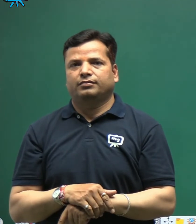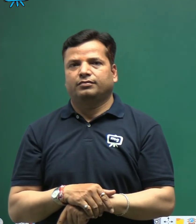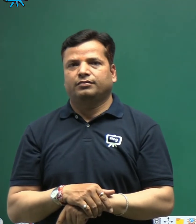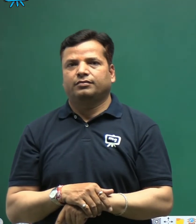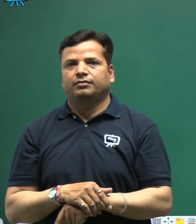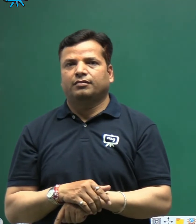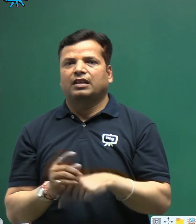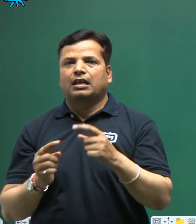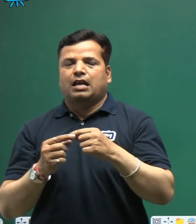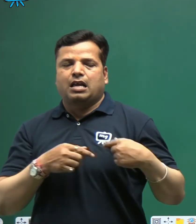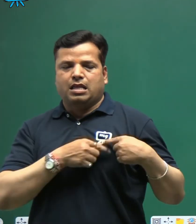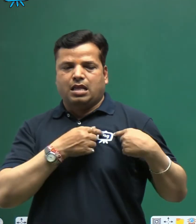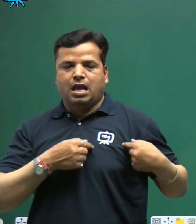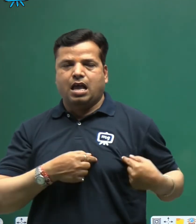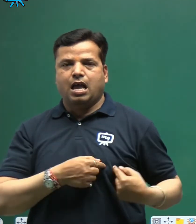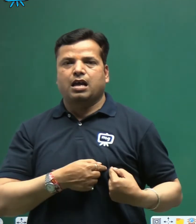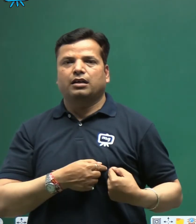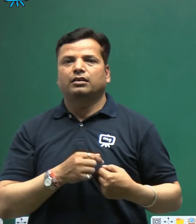the heart